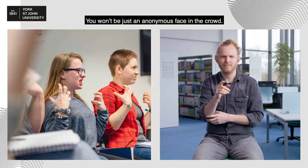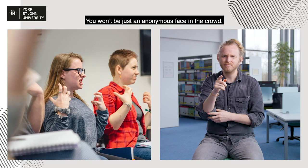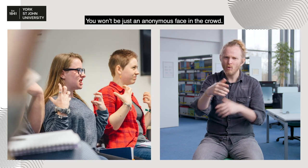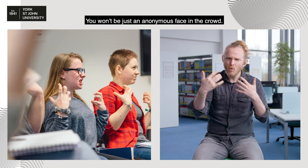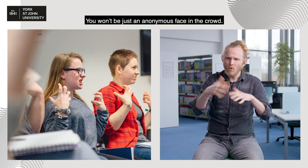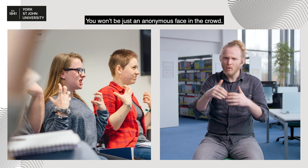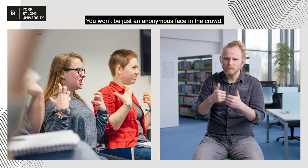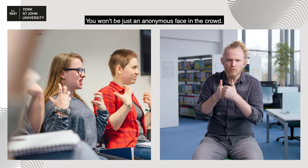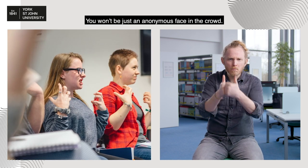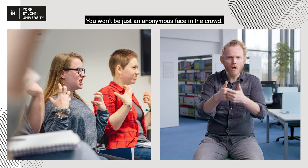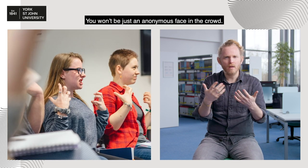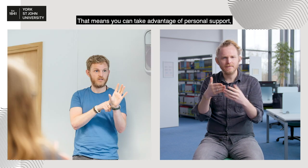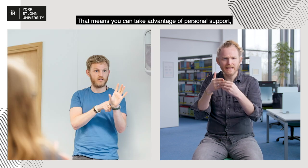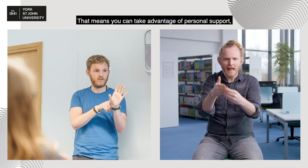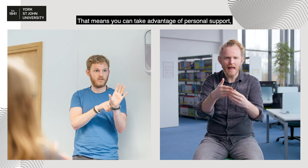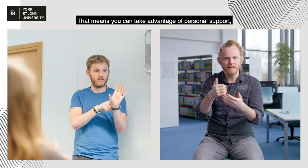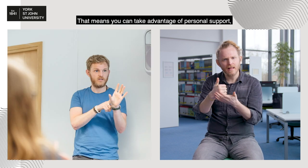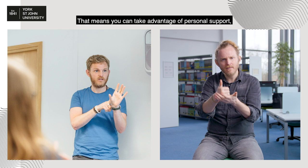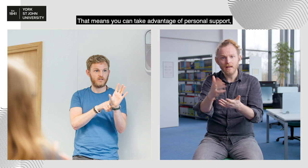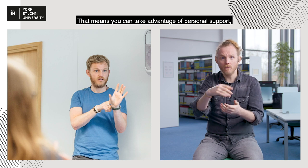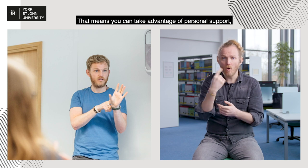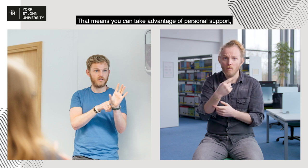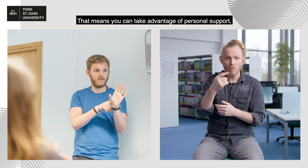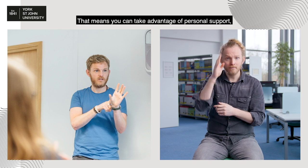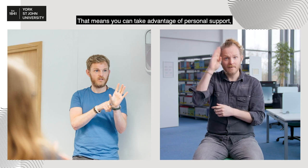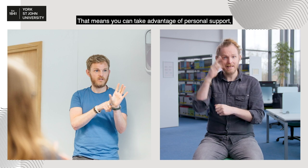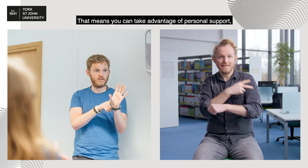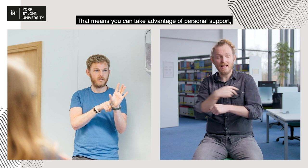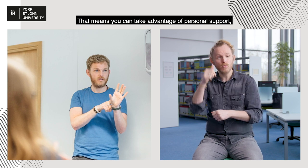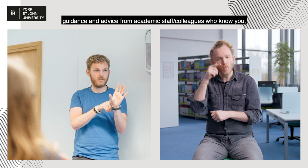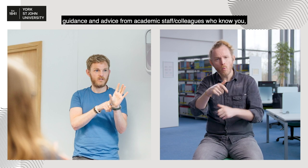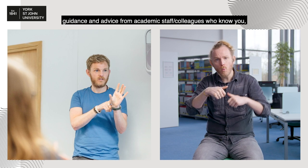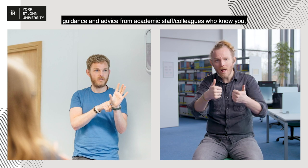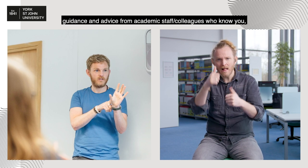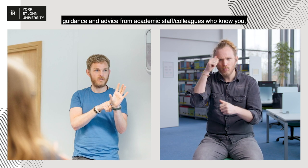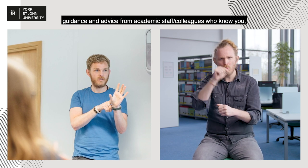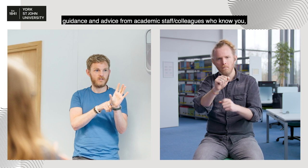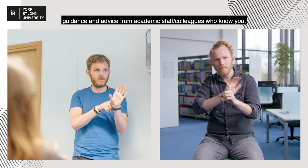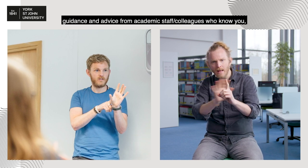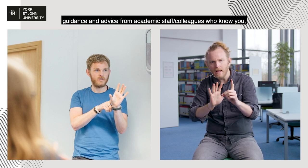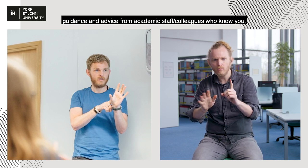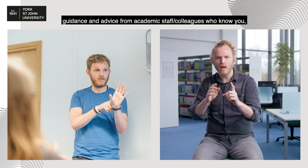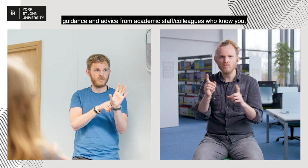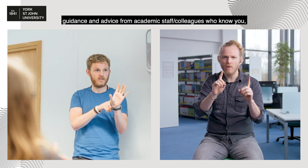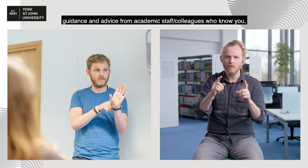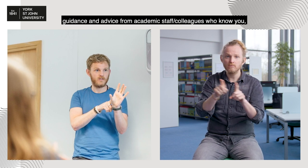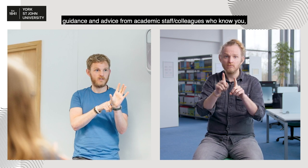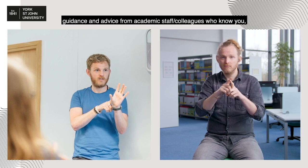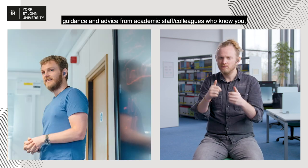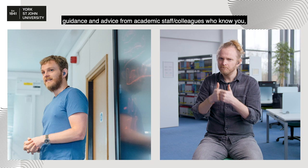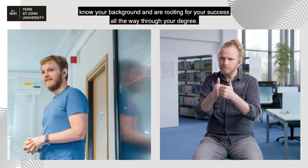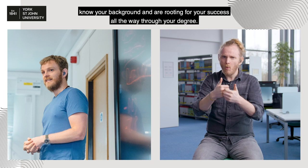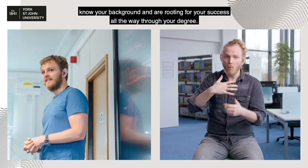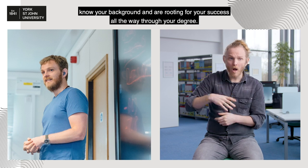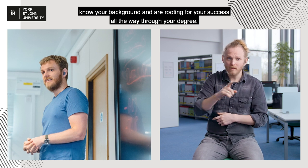an anonymous face in the crowd. That means you can take advantage of personal support, guidance and advice from academic staff colleagues who know you,